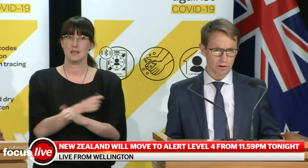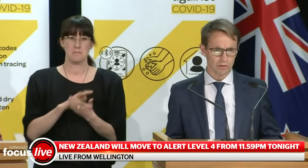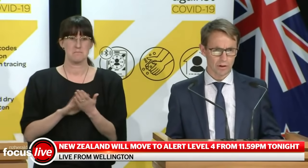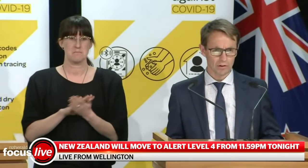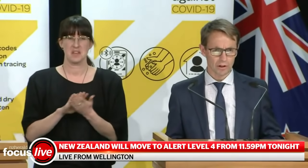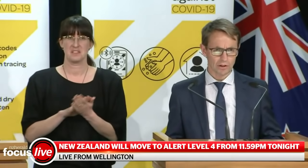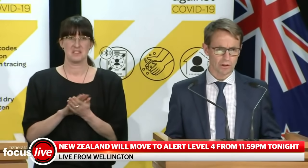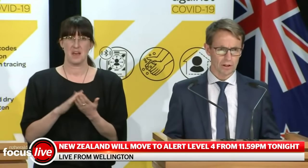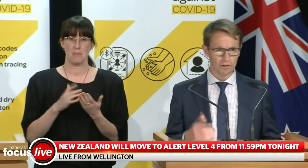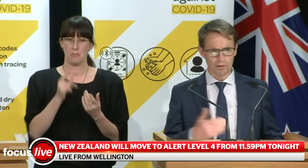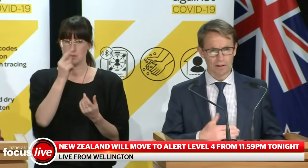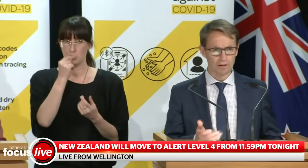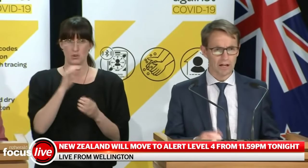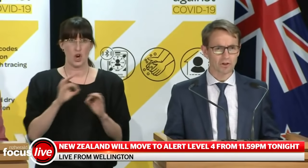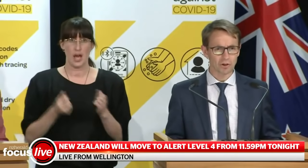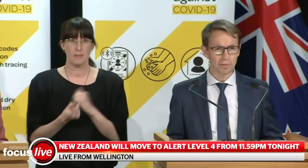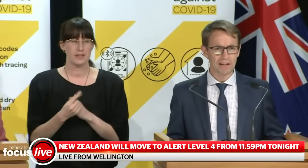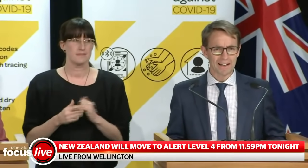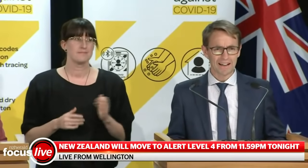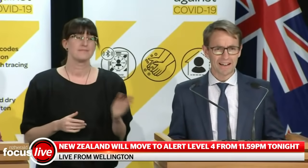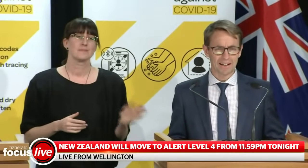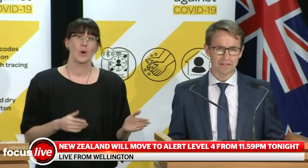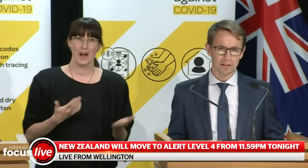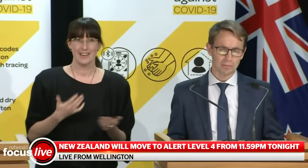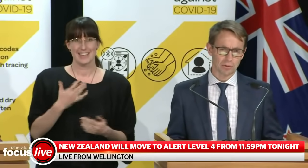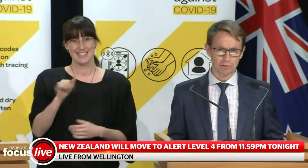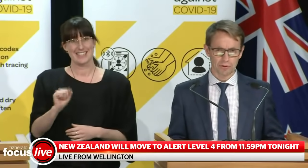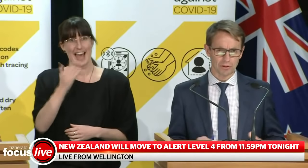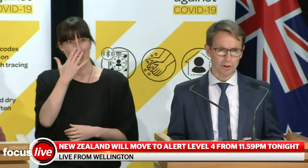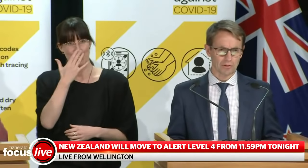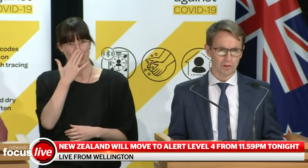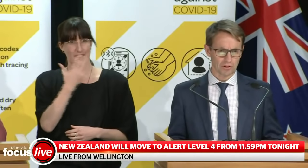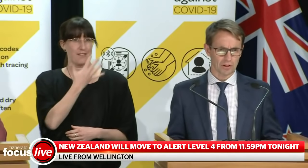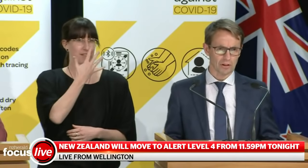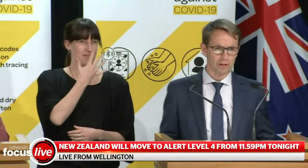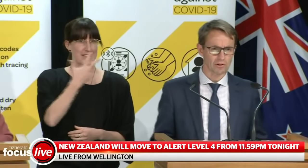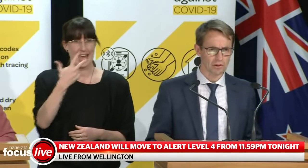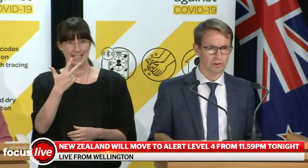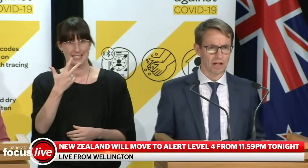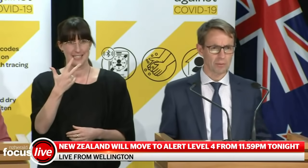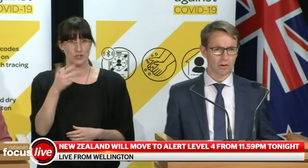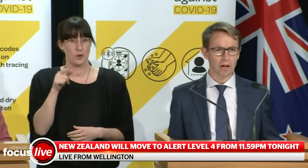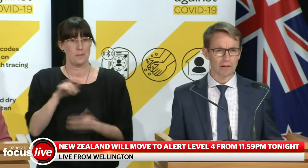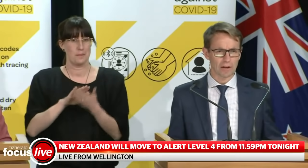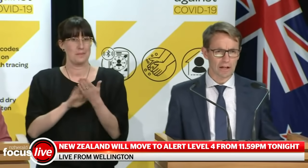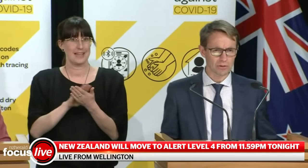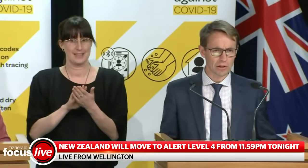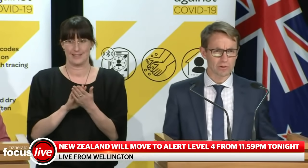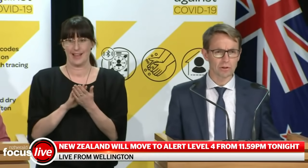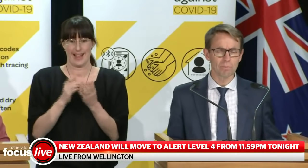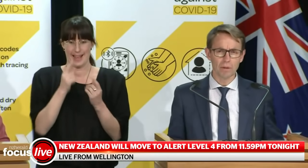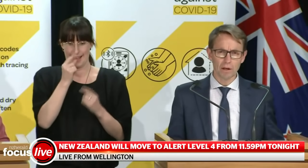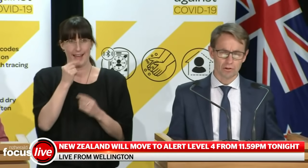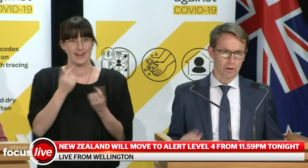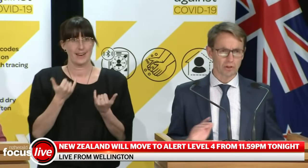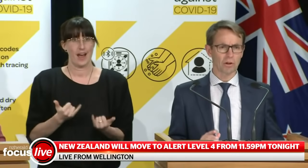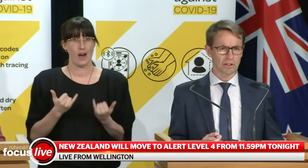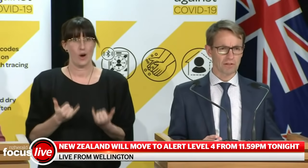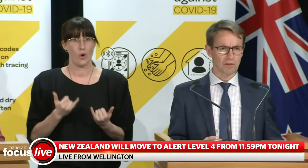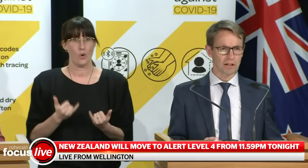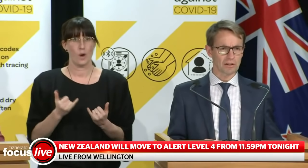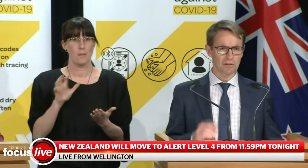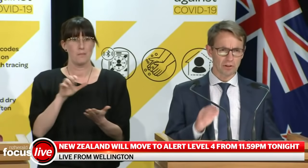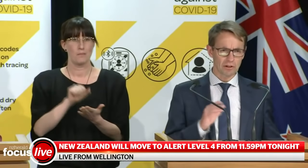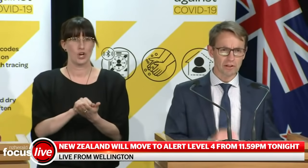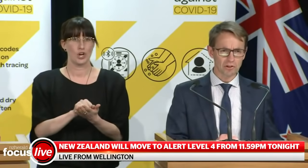to book in his vaccination. He's in that age group between 55 and 60 that has just come online in the last week or two. So I did want